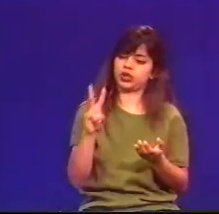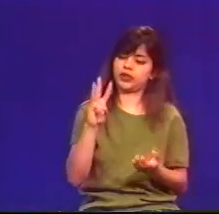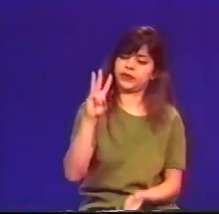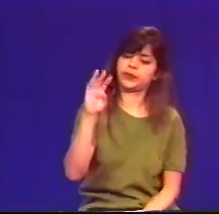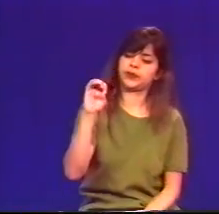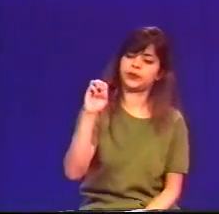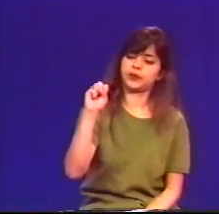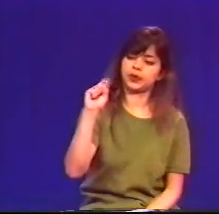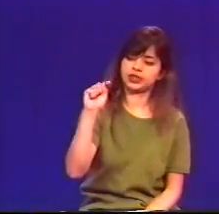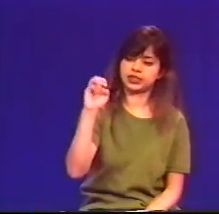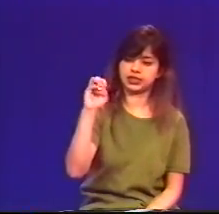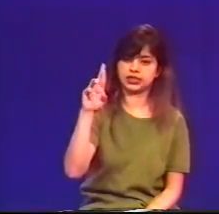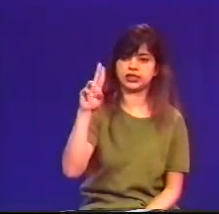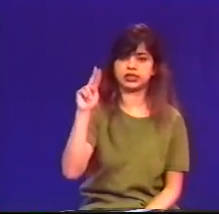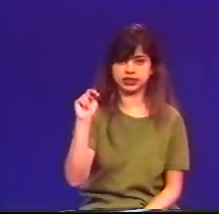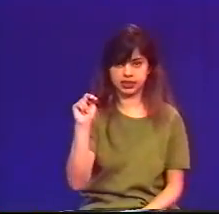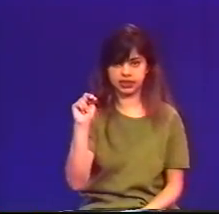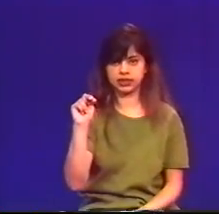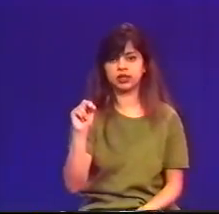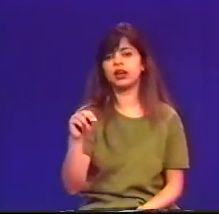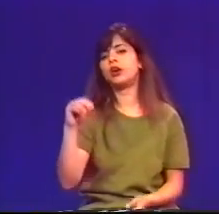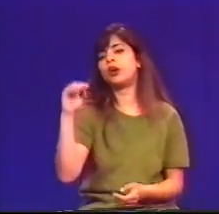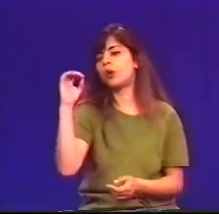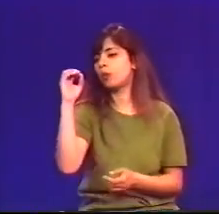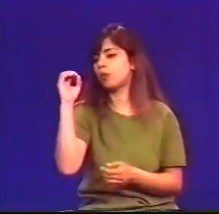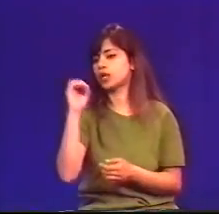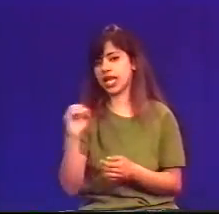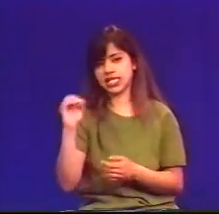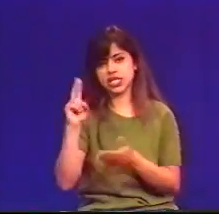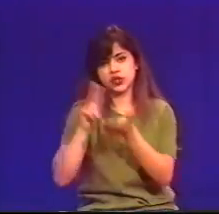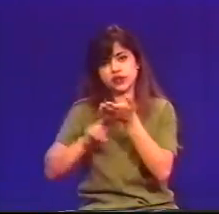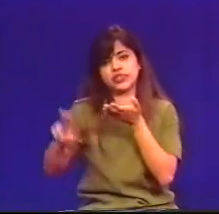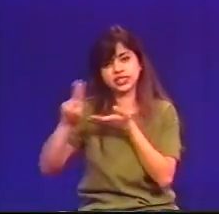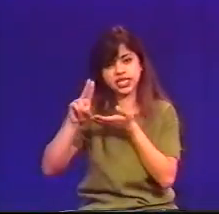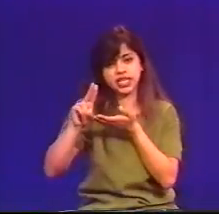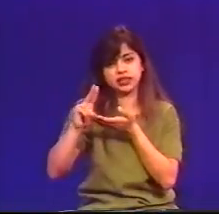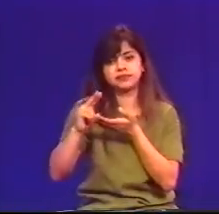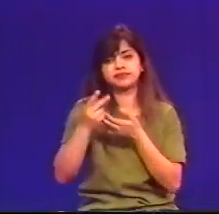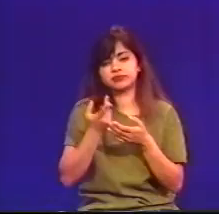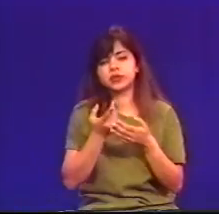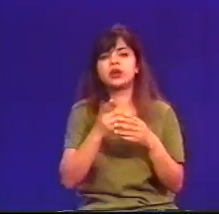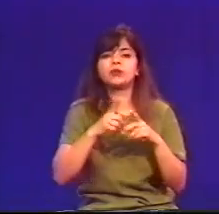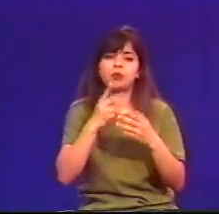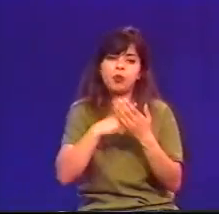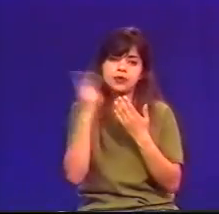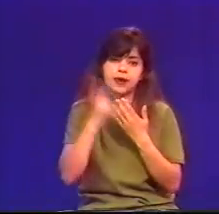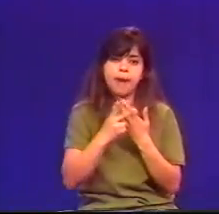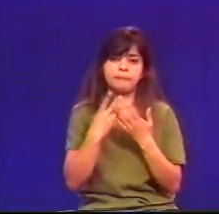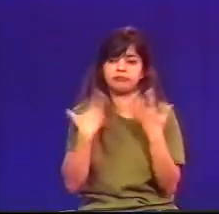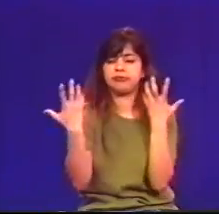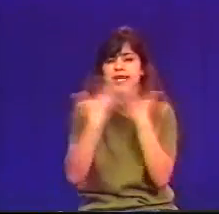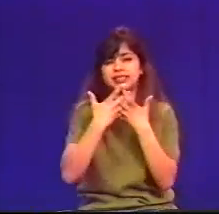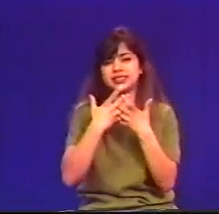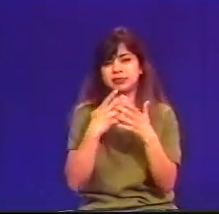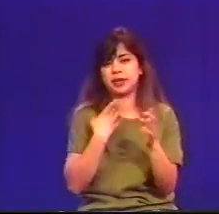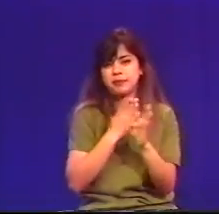about 5 months in Houston, I moved to Oregon, where I'm currently attending Western Oregon University.